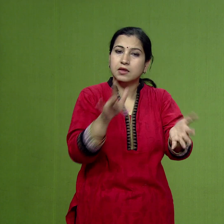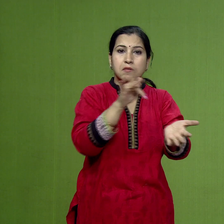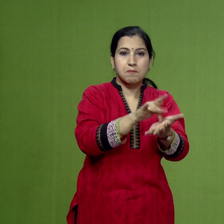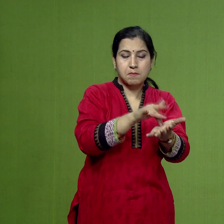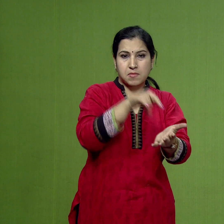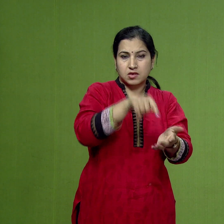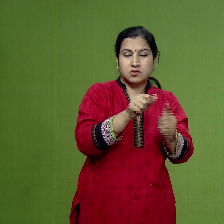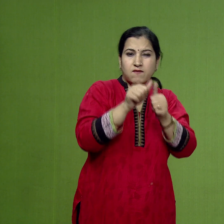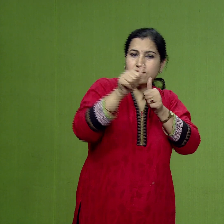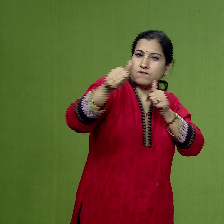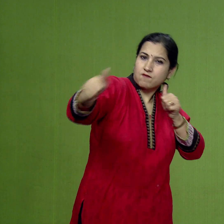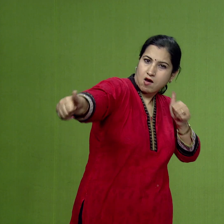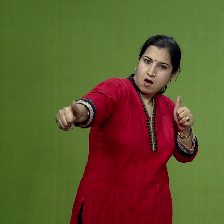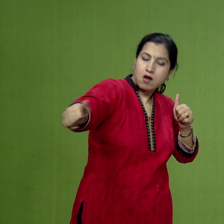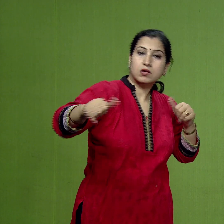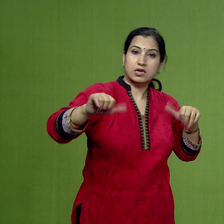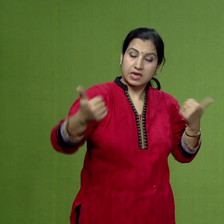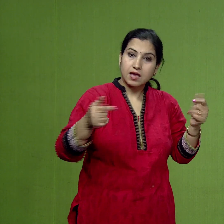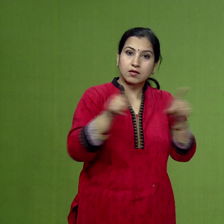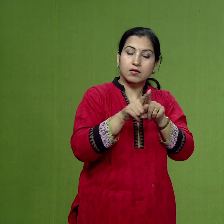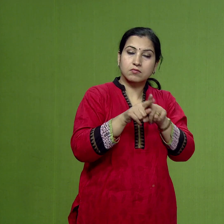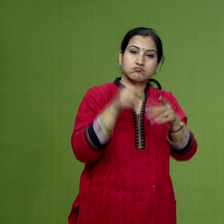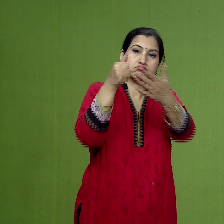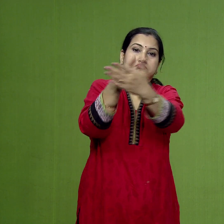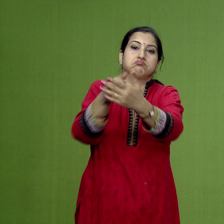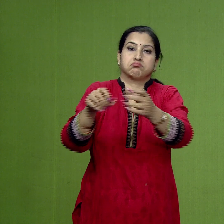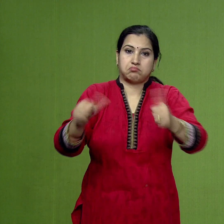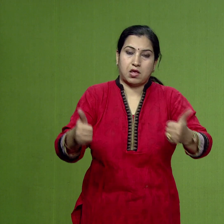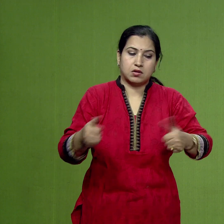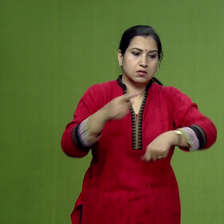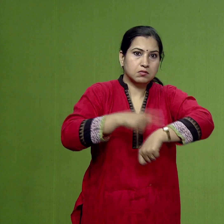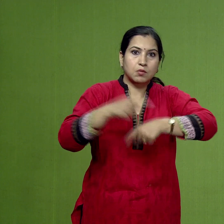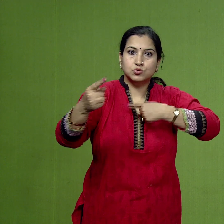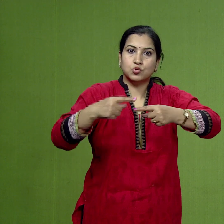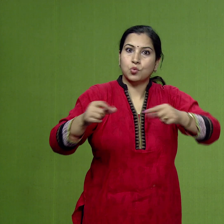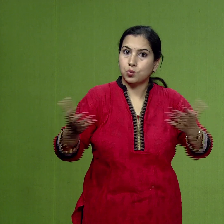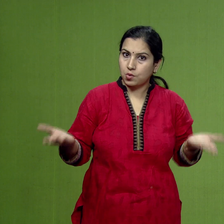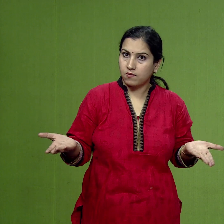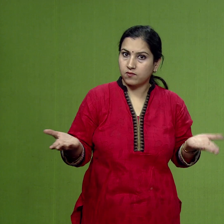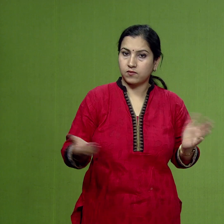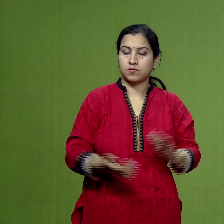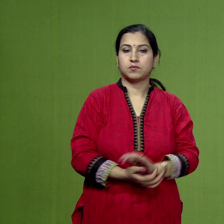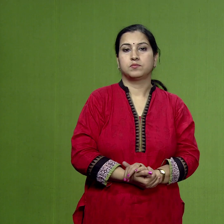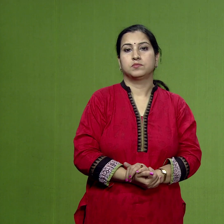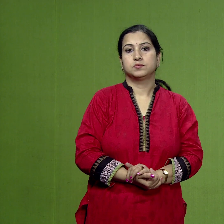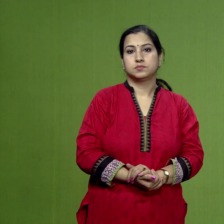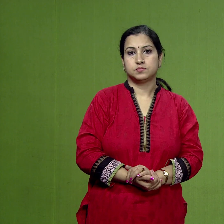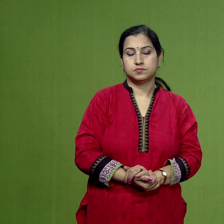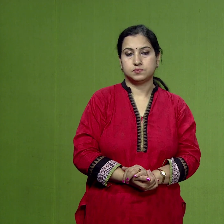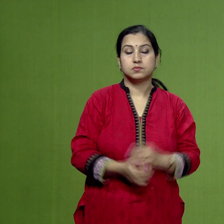the very far off areas can also be reached in a very short duration of time. But